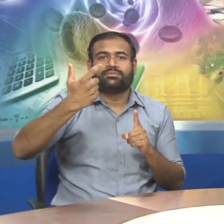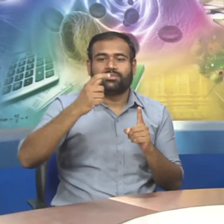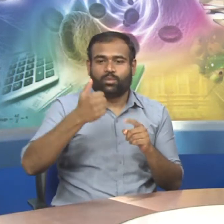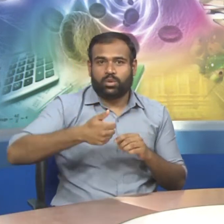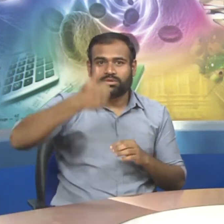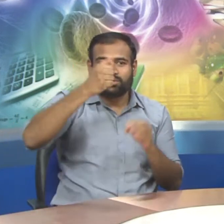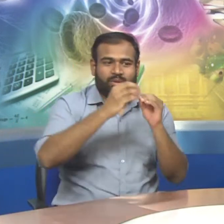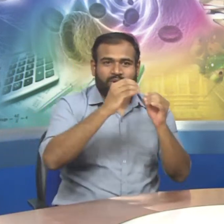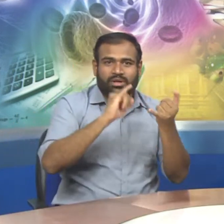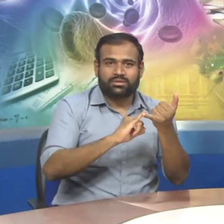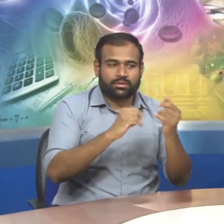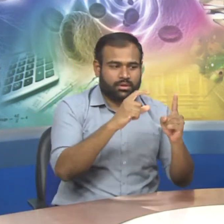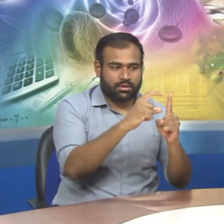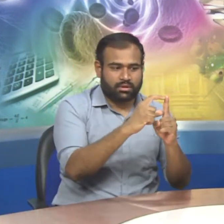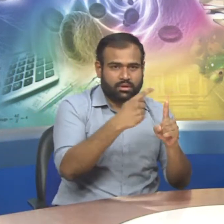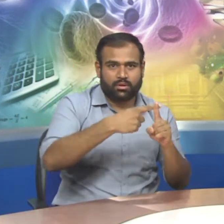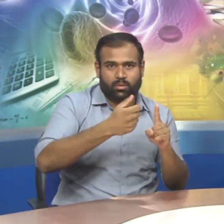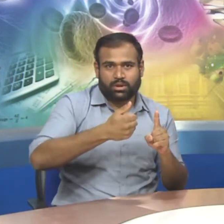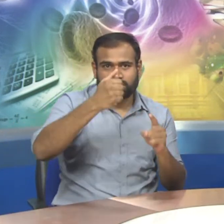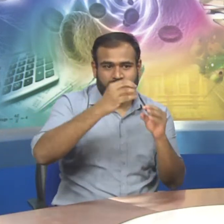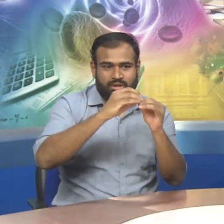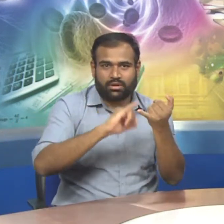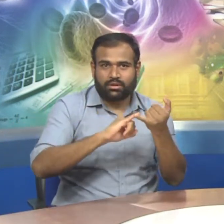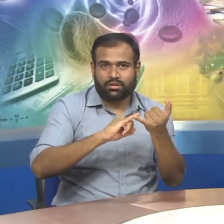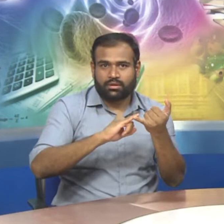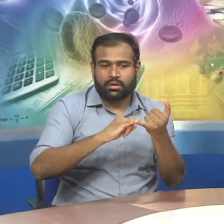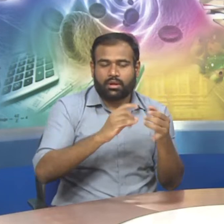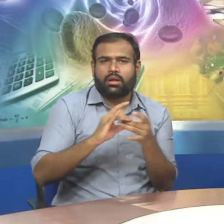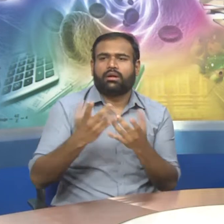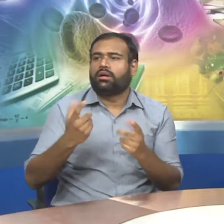D plus boss. This is the sign for director.